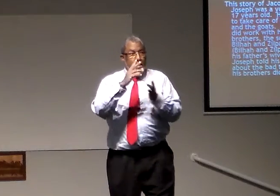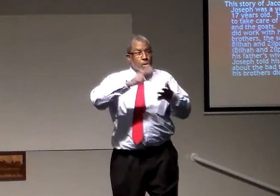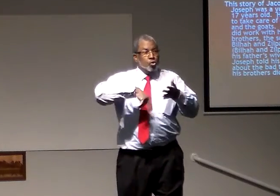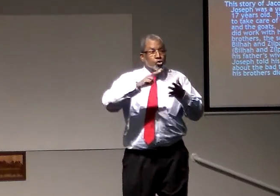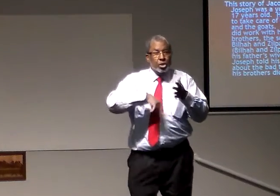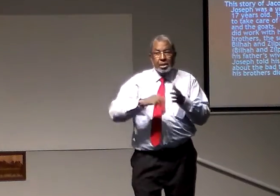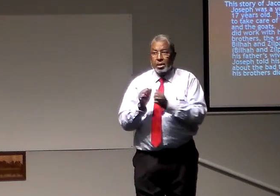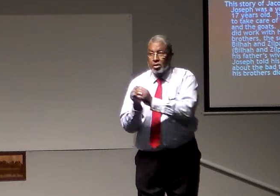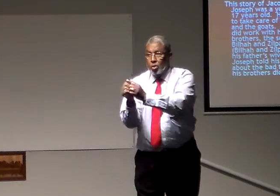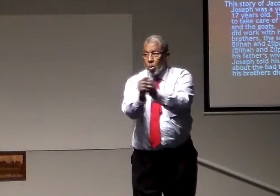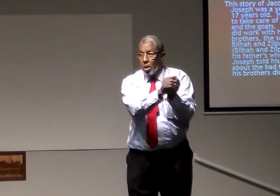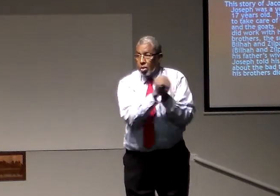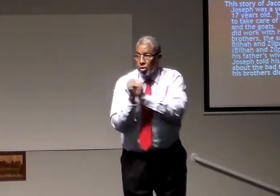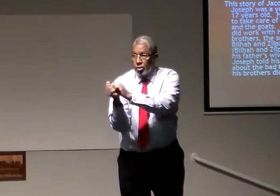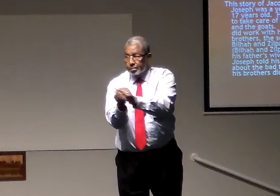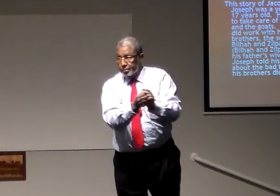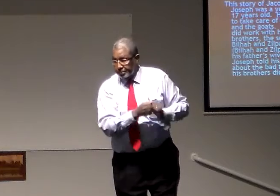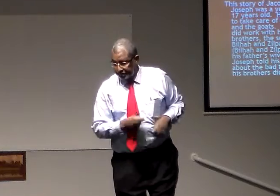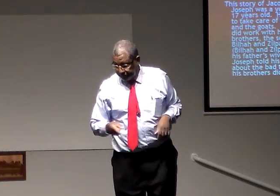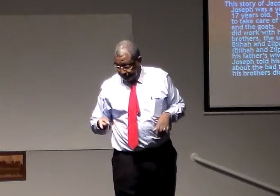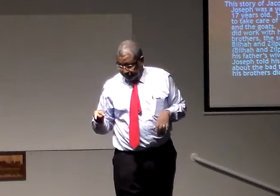All right, so let's all read together.